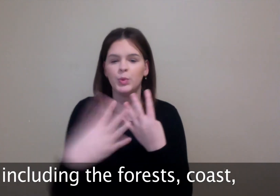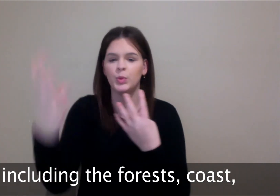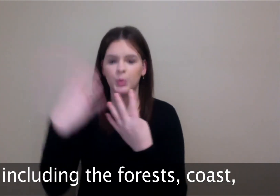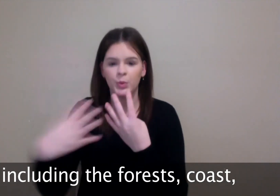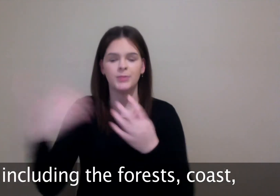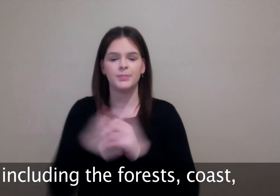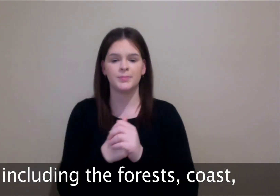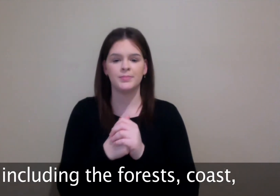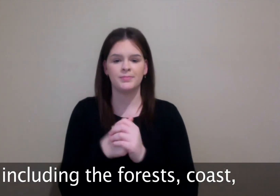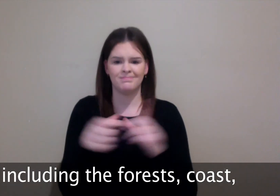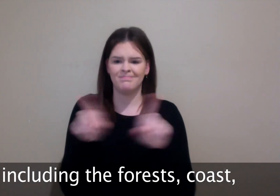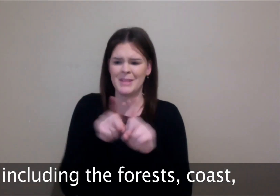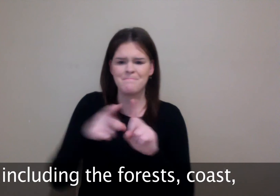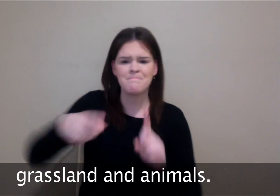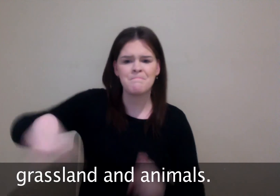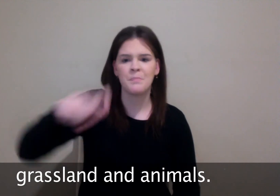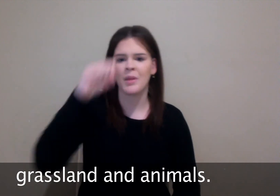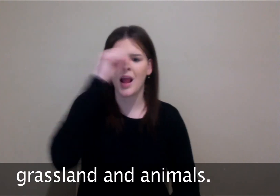coast, grassland and animals.